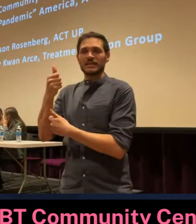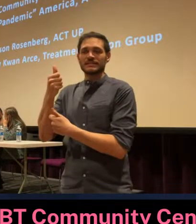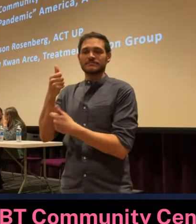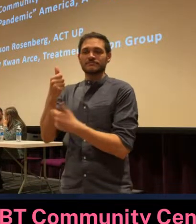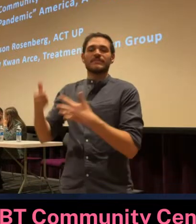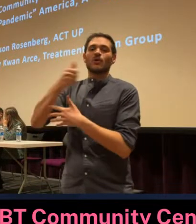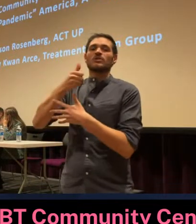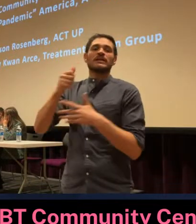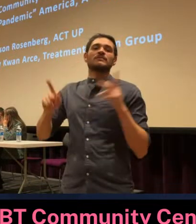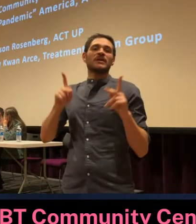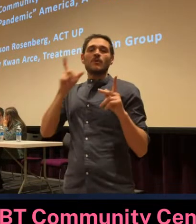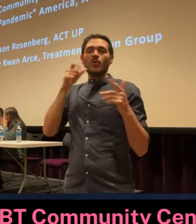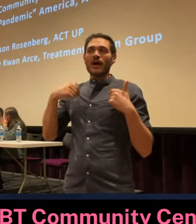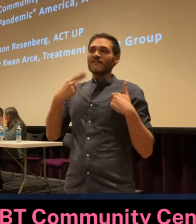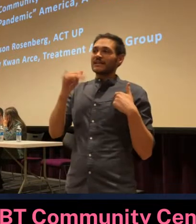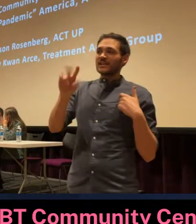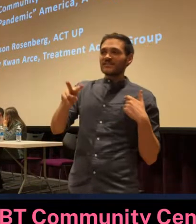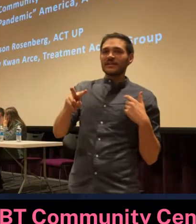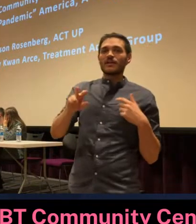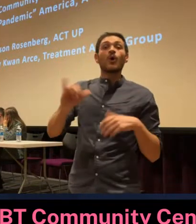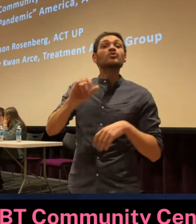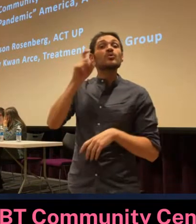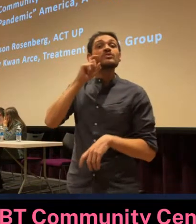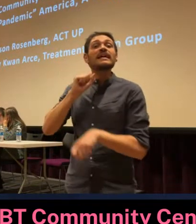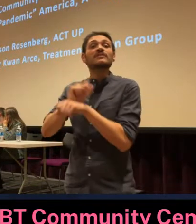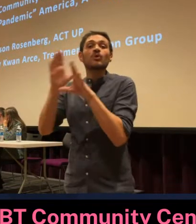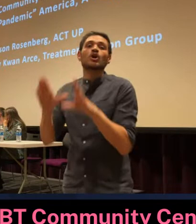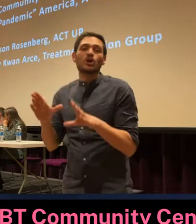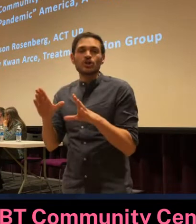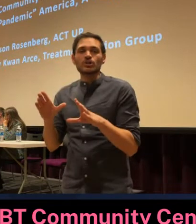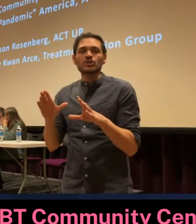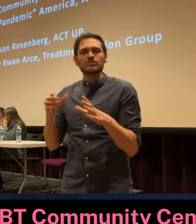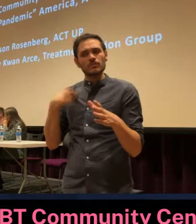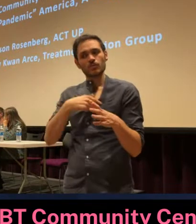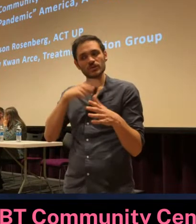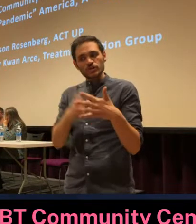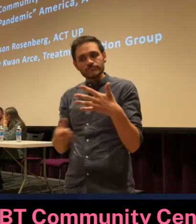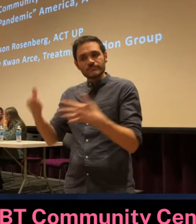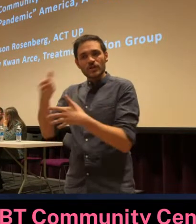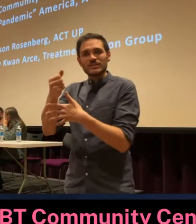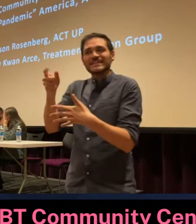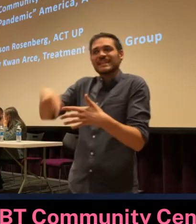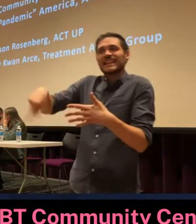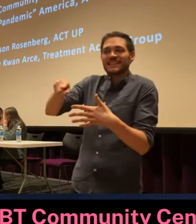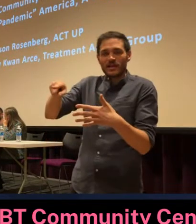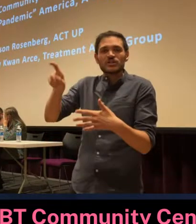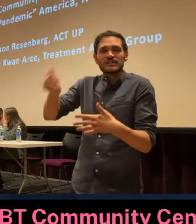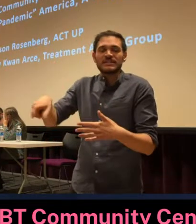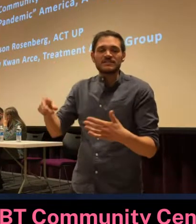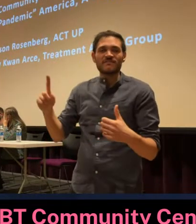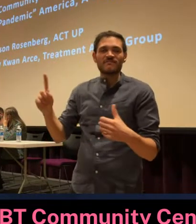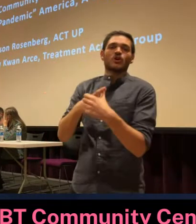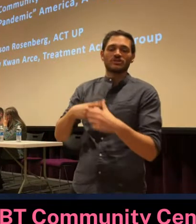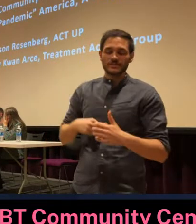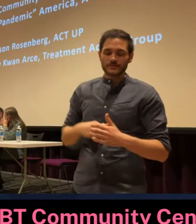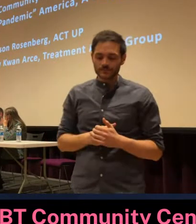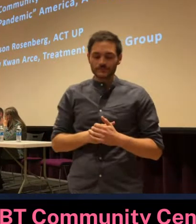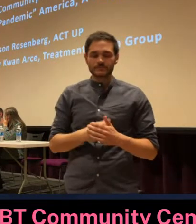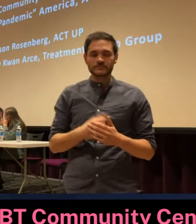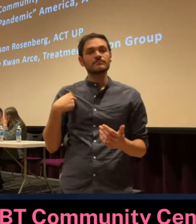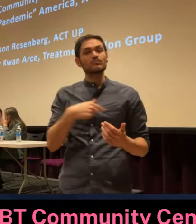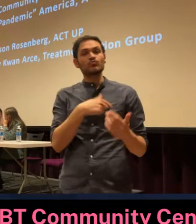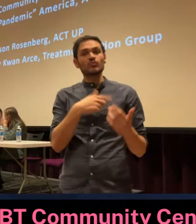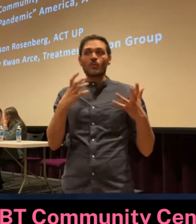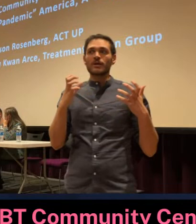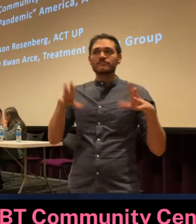folks living with HIV and sex workers, for instance. So we wanted to ensure a space that was lacking